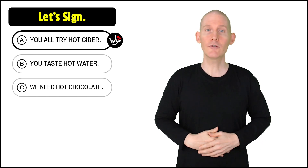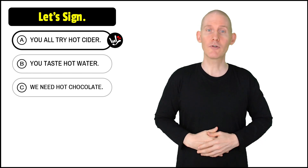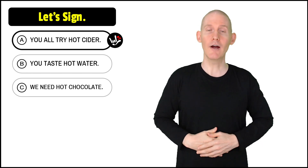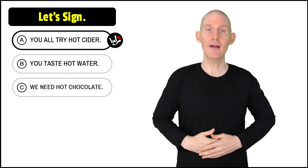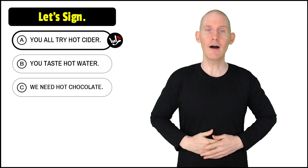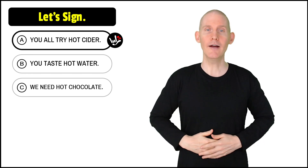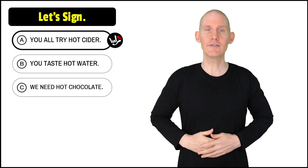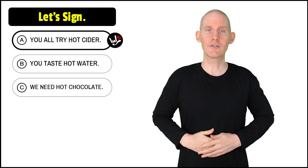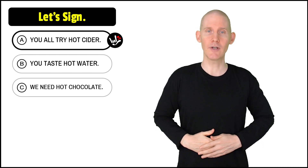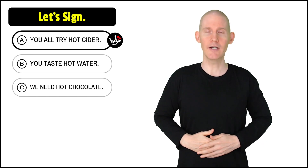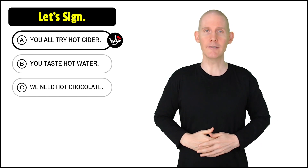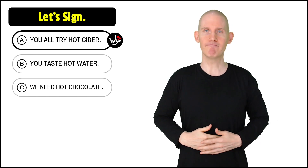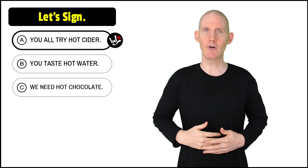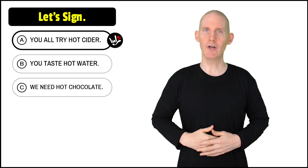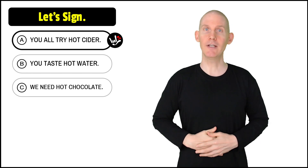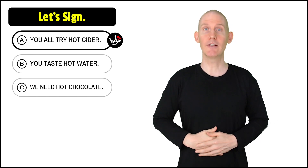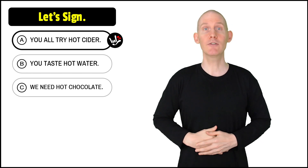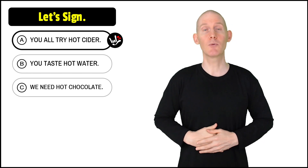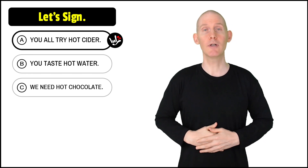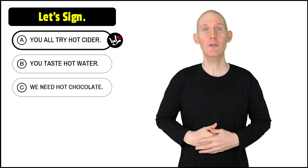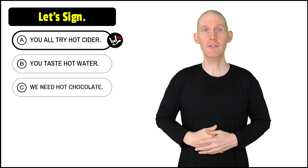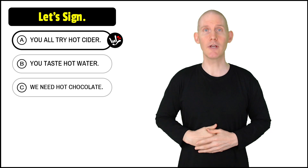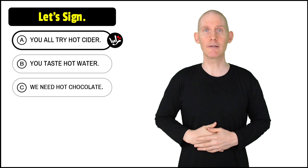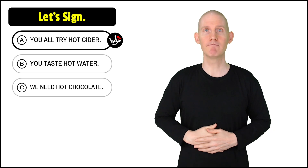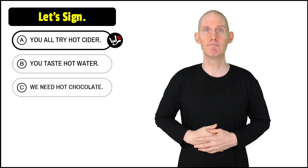try hot cider. All right, here's what it looks like.